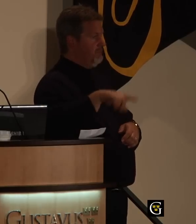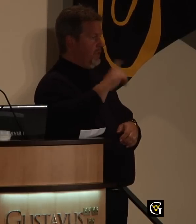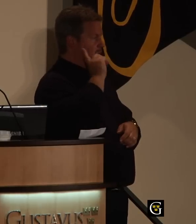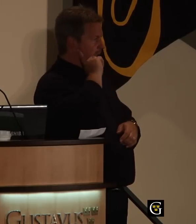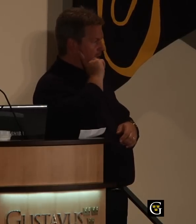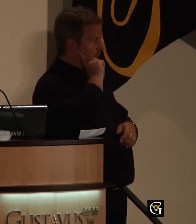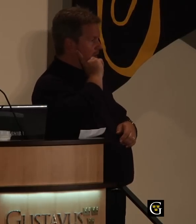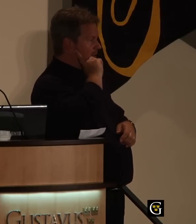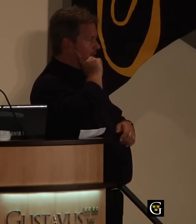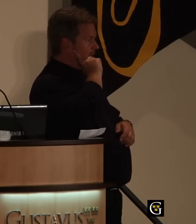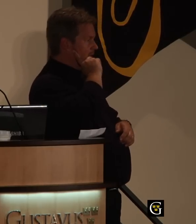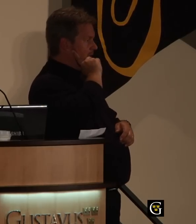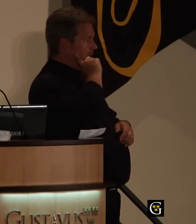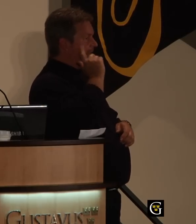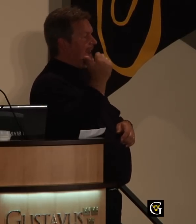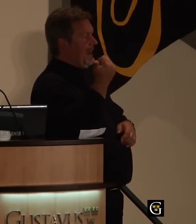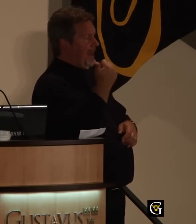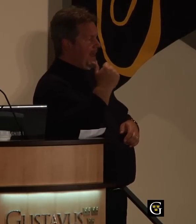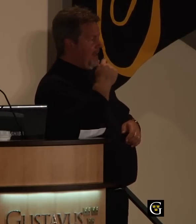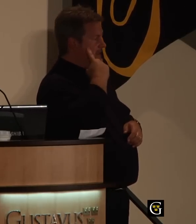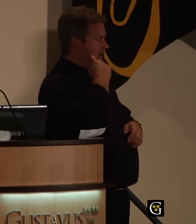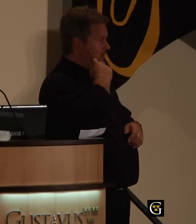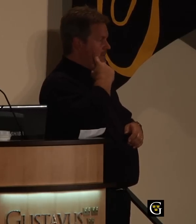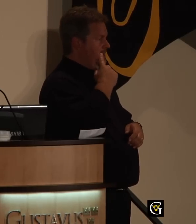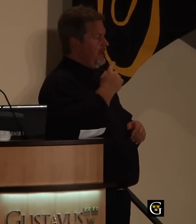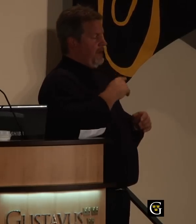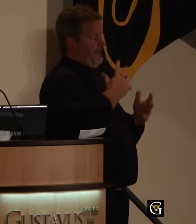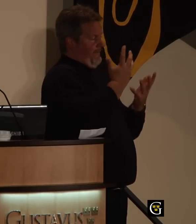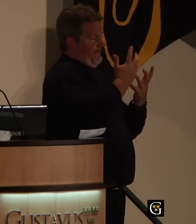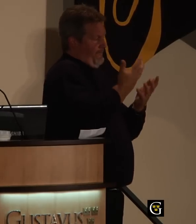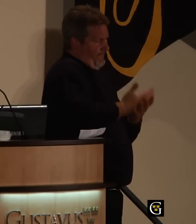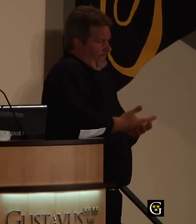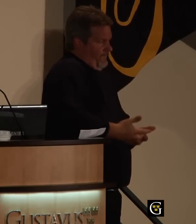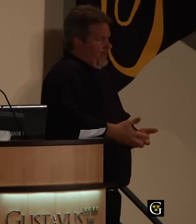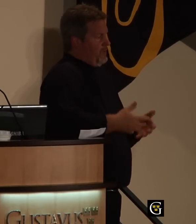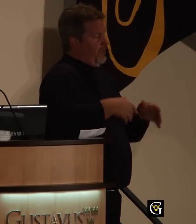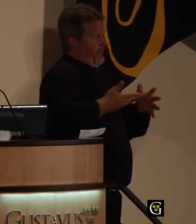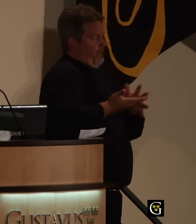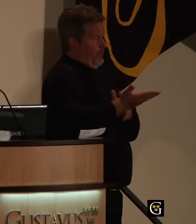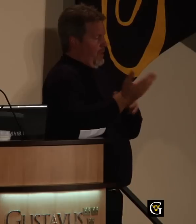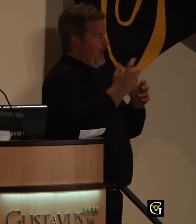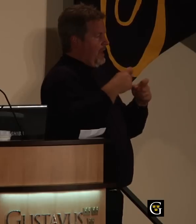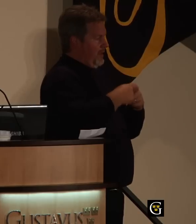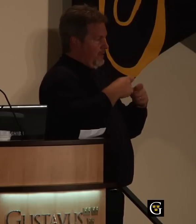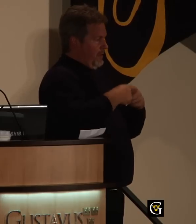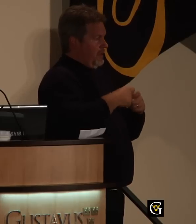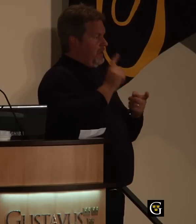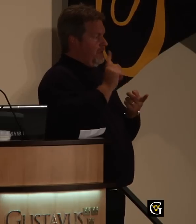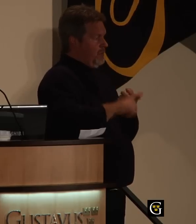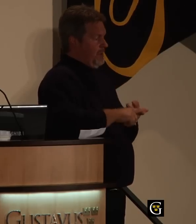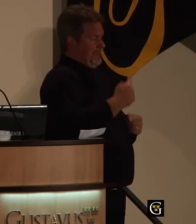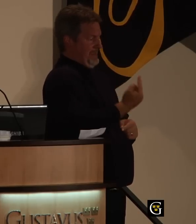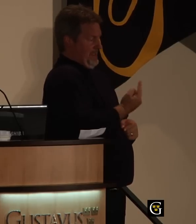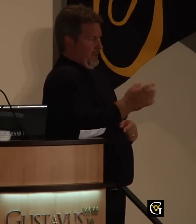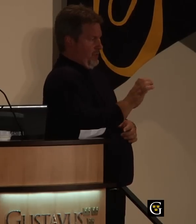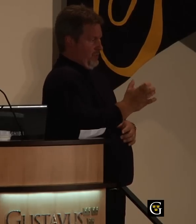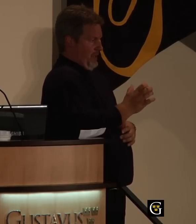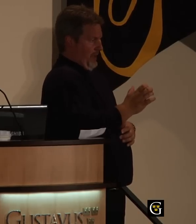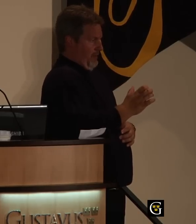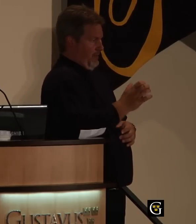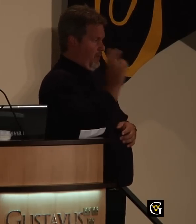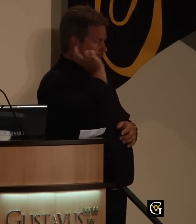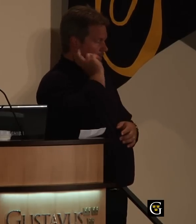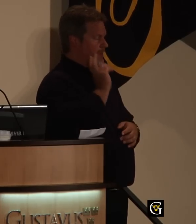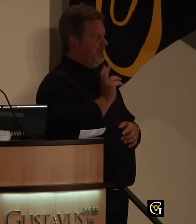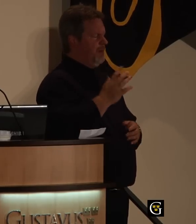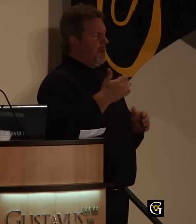sentence that has been filtered electronically to resemble the output of a single-channel cochlear implant. So I'm going to go ahead and